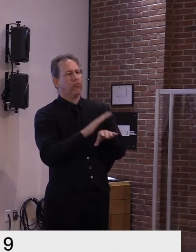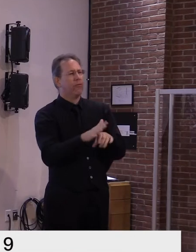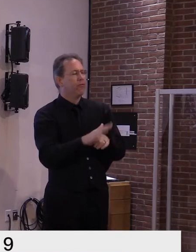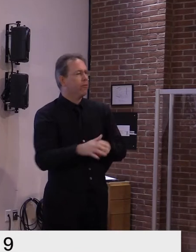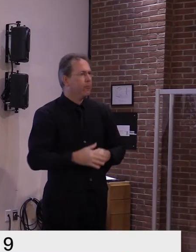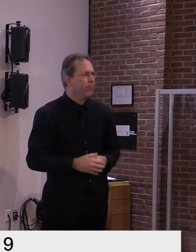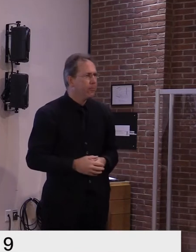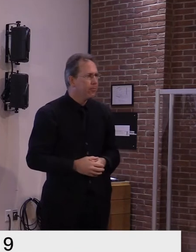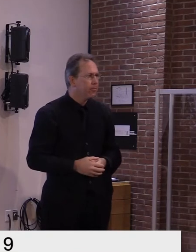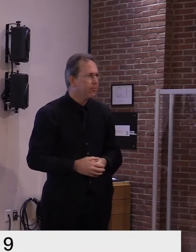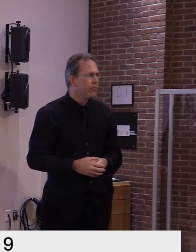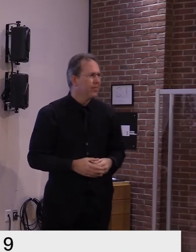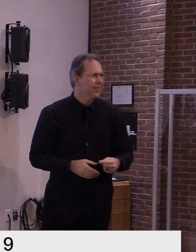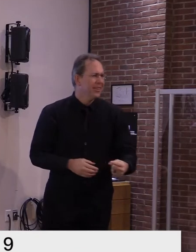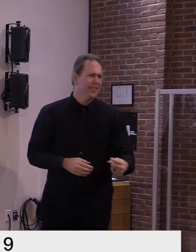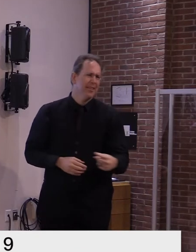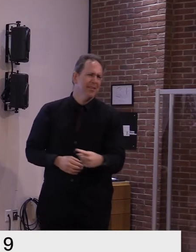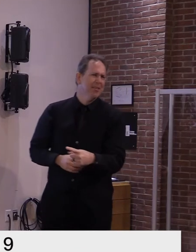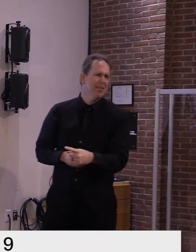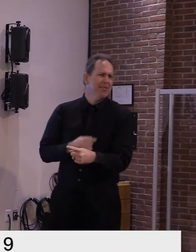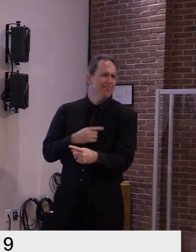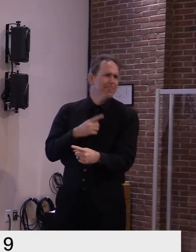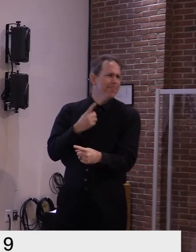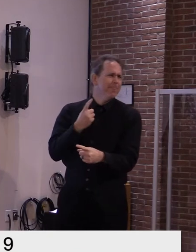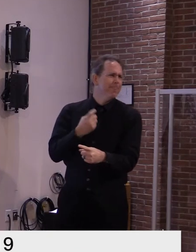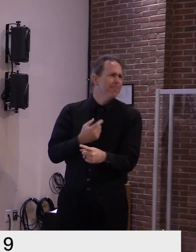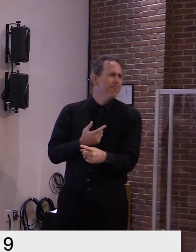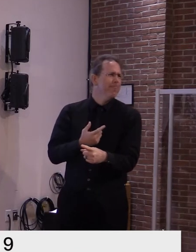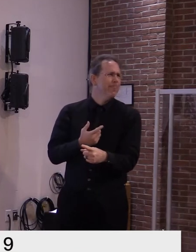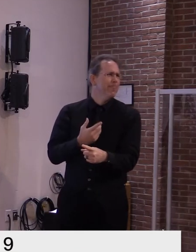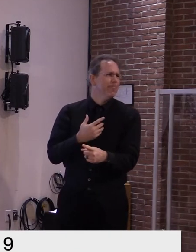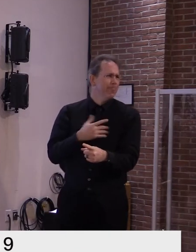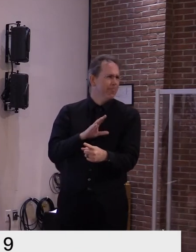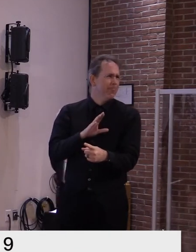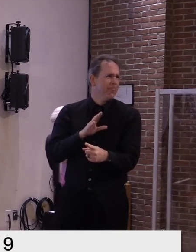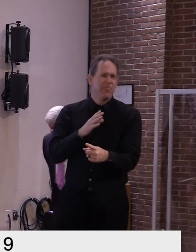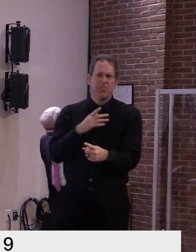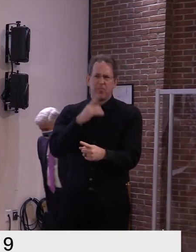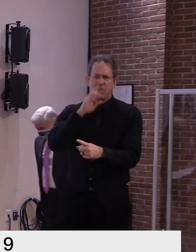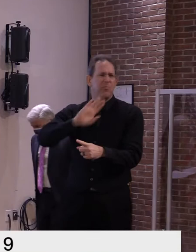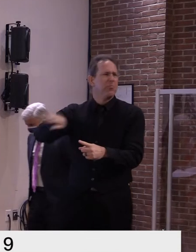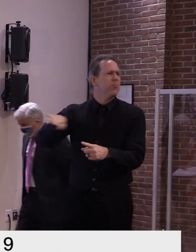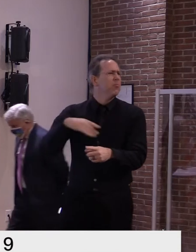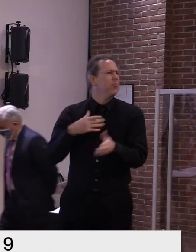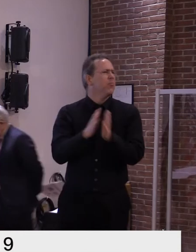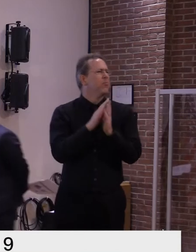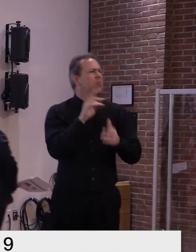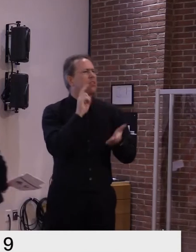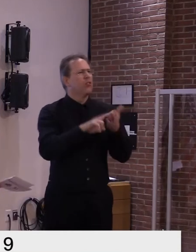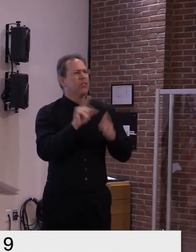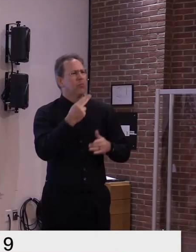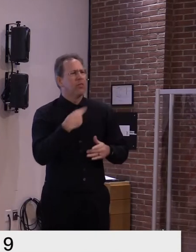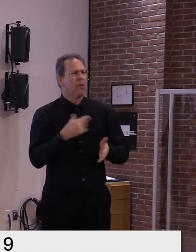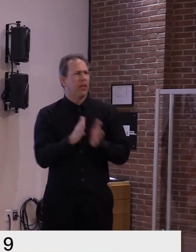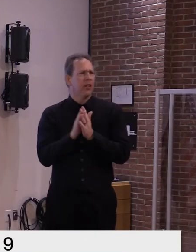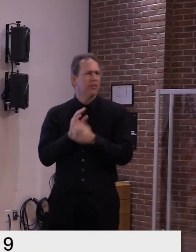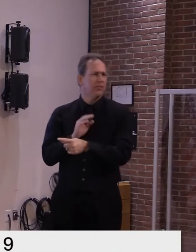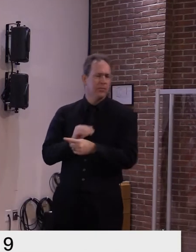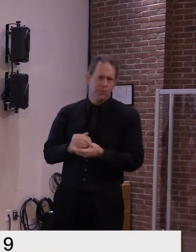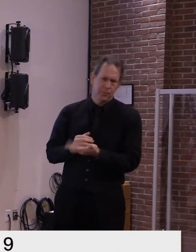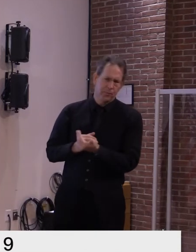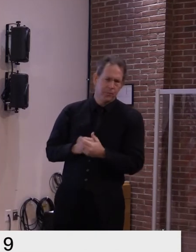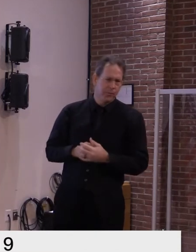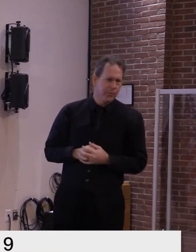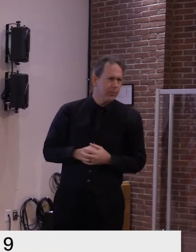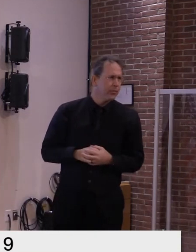Okay. And my other question, probably for Secretary Smith, this comes on behalf of a retired